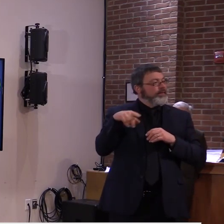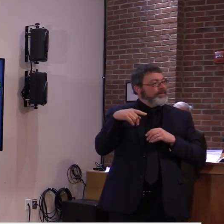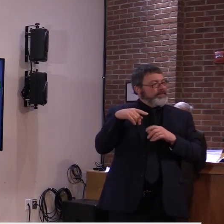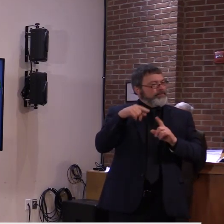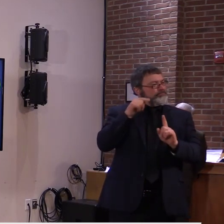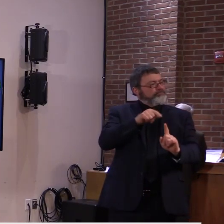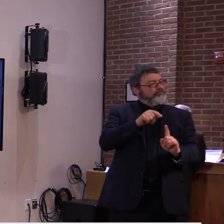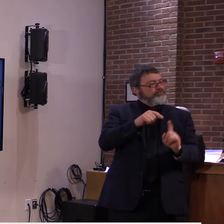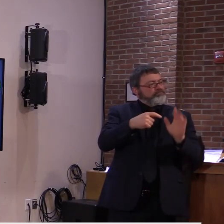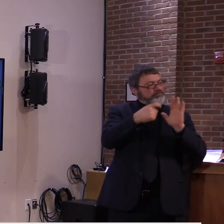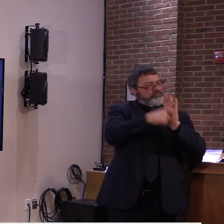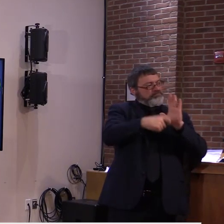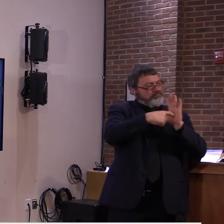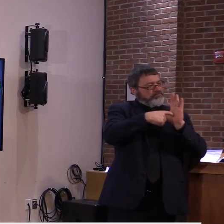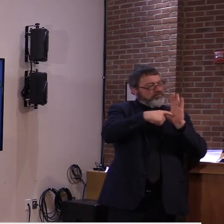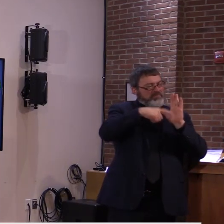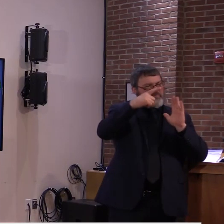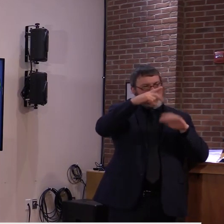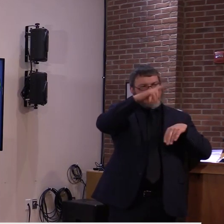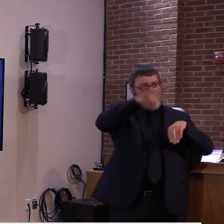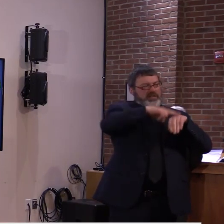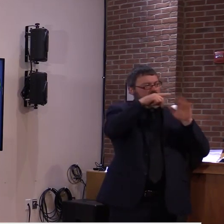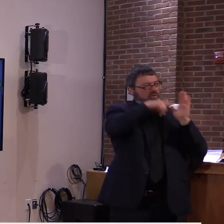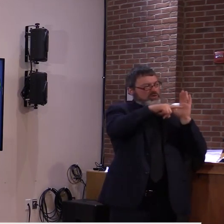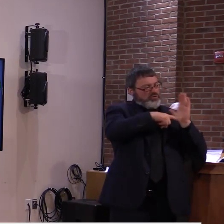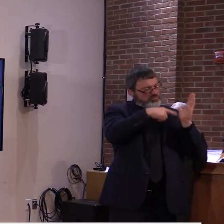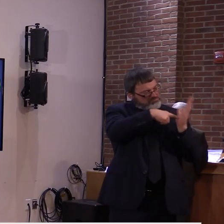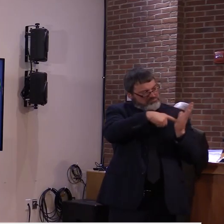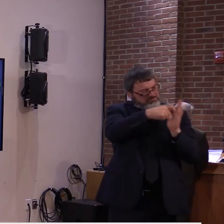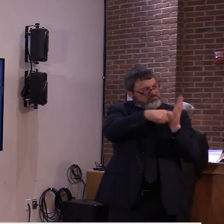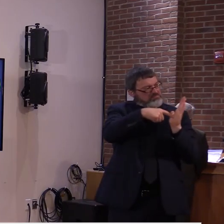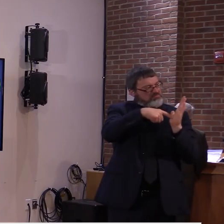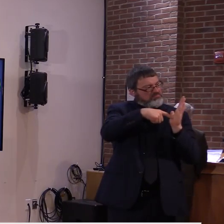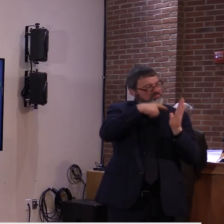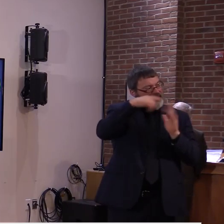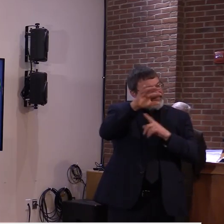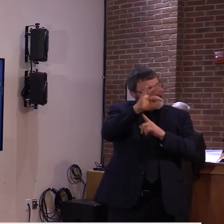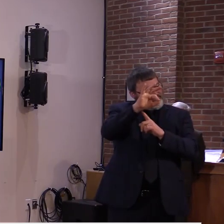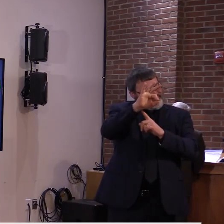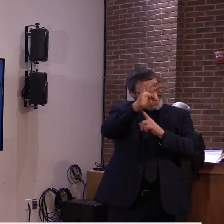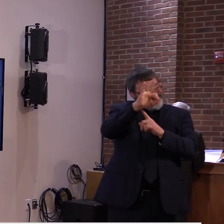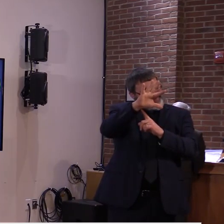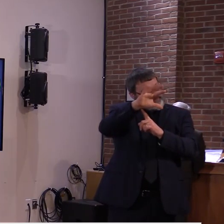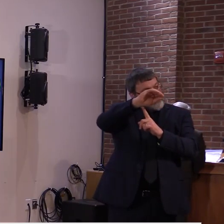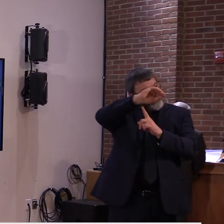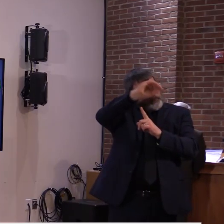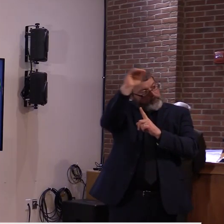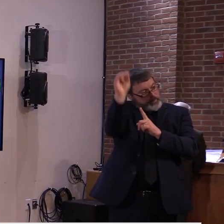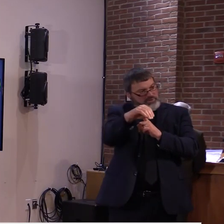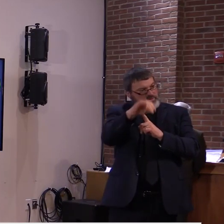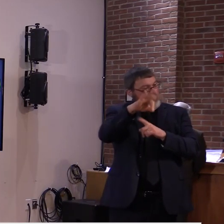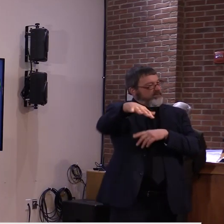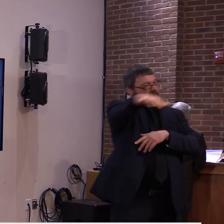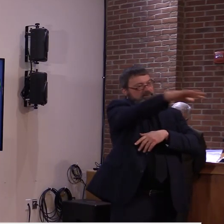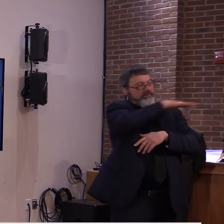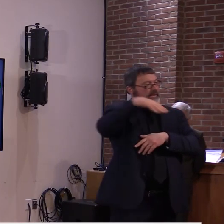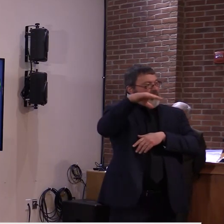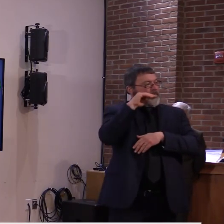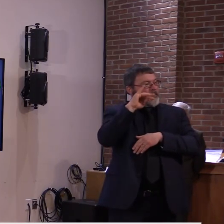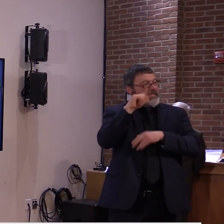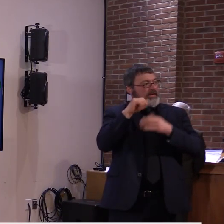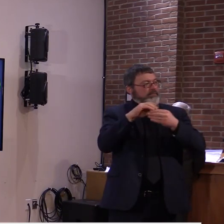Well, yeah, obviously we want to protect our first responders. And recently, there's a working paper that just came